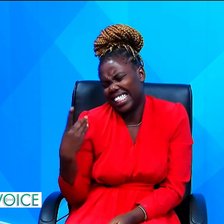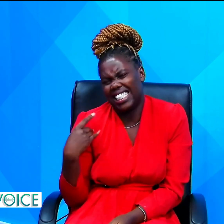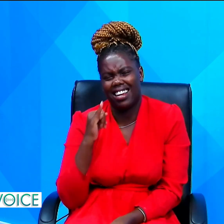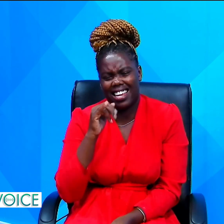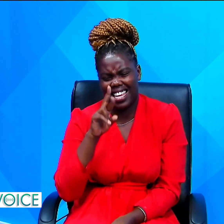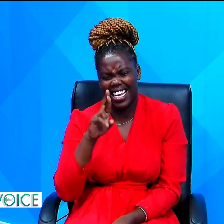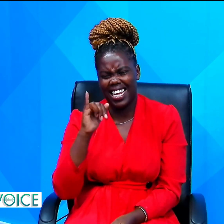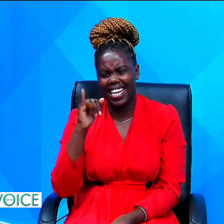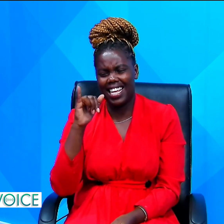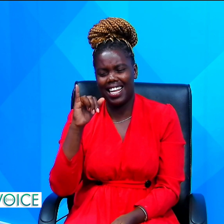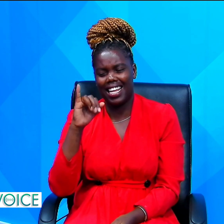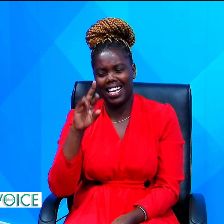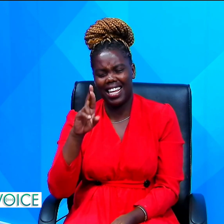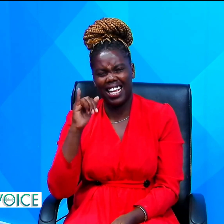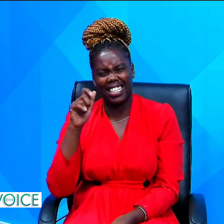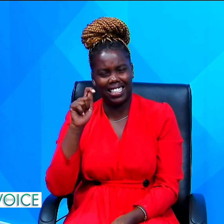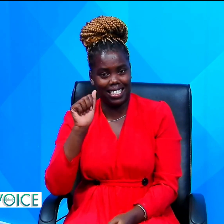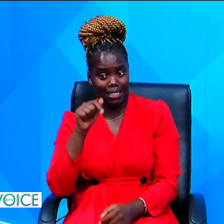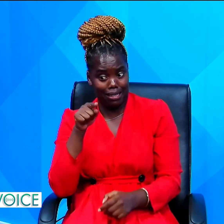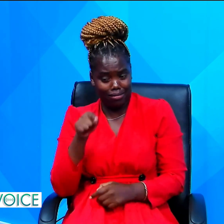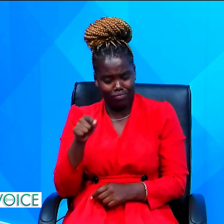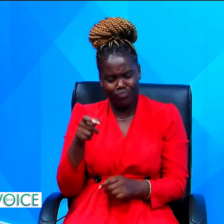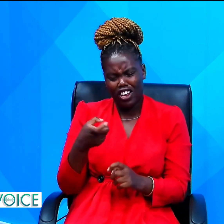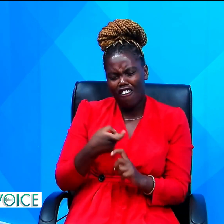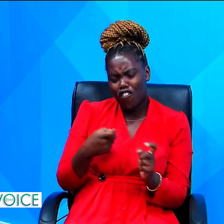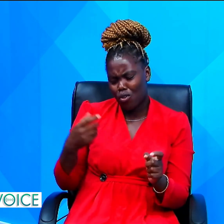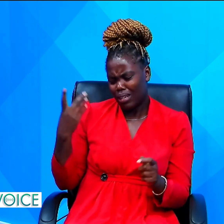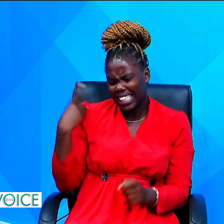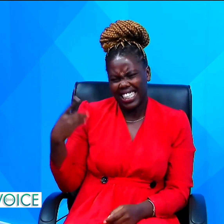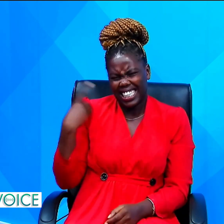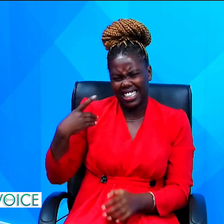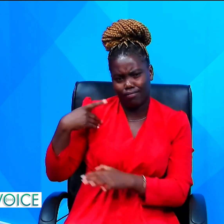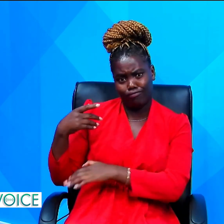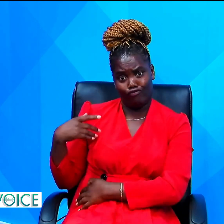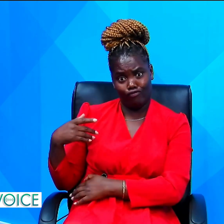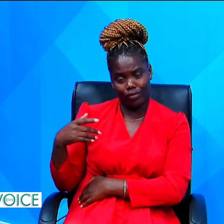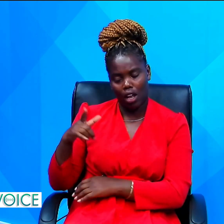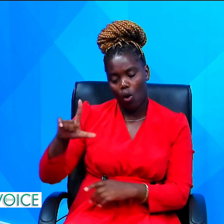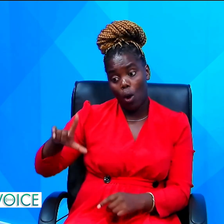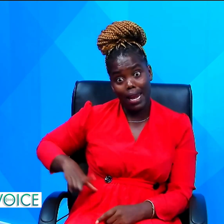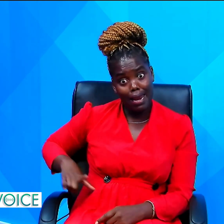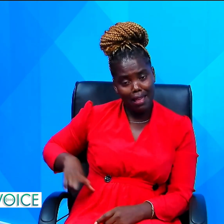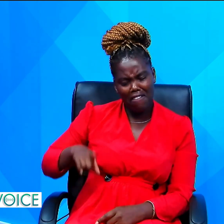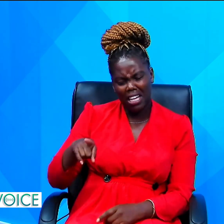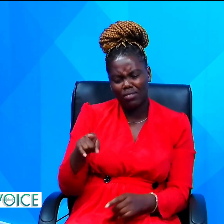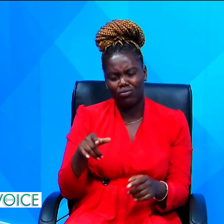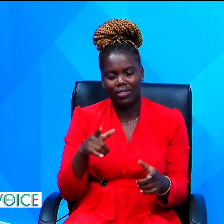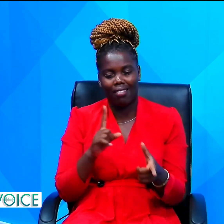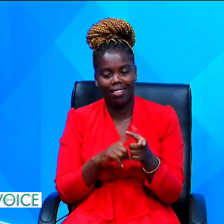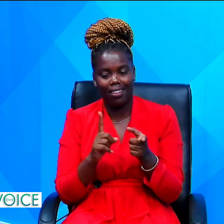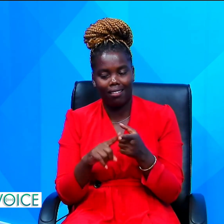and its symptoms is a swollen liver and discomfort in the liver